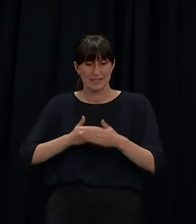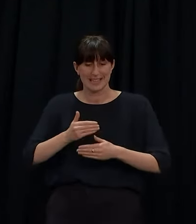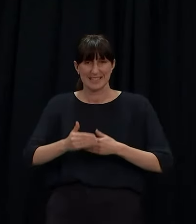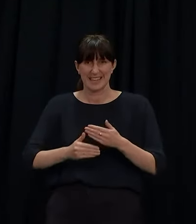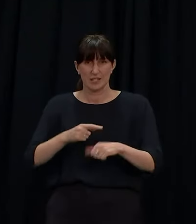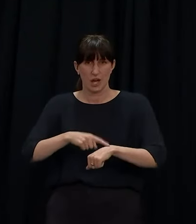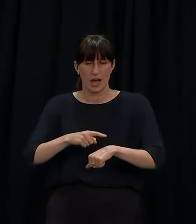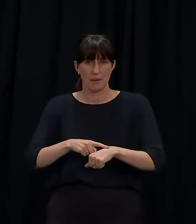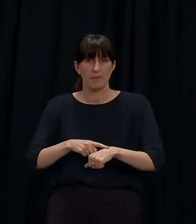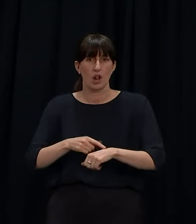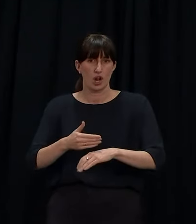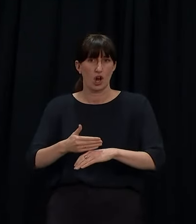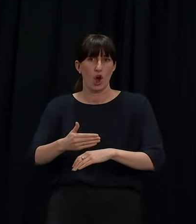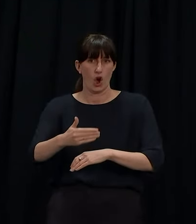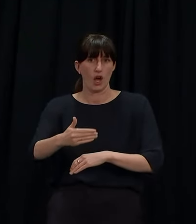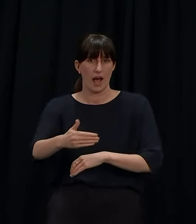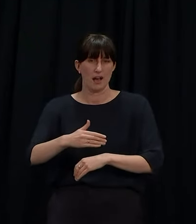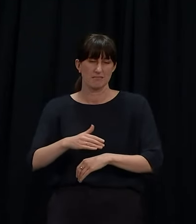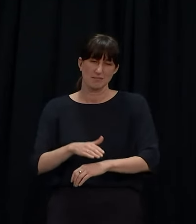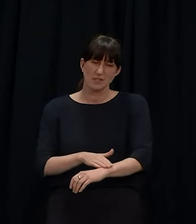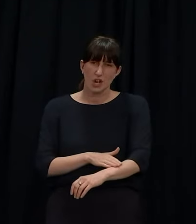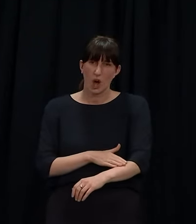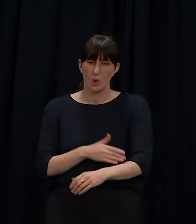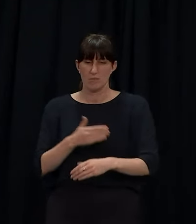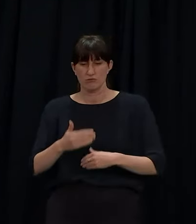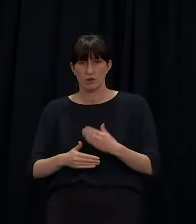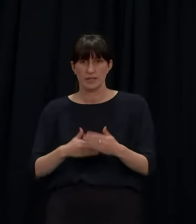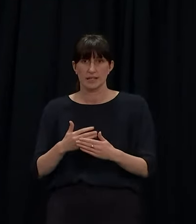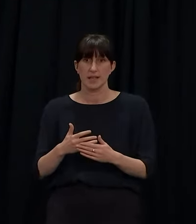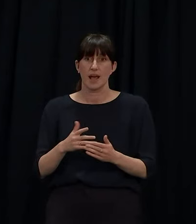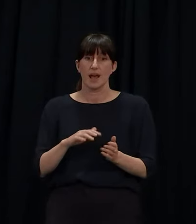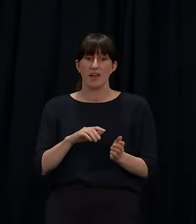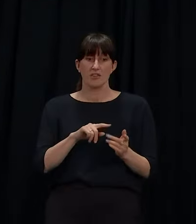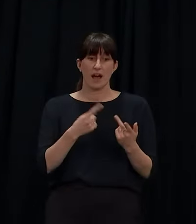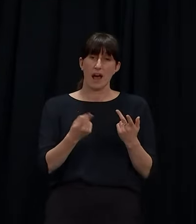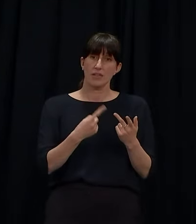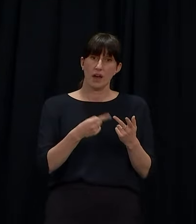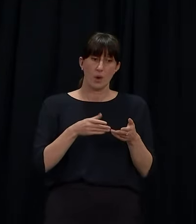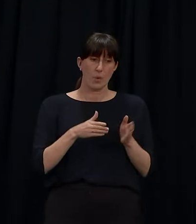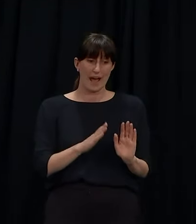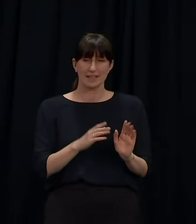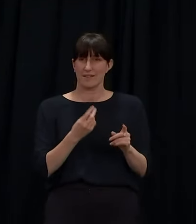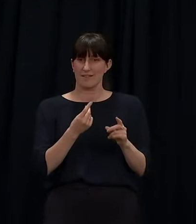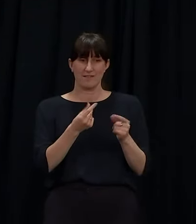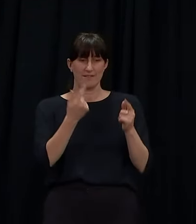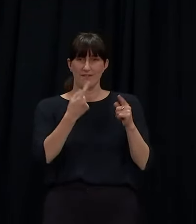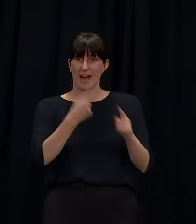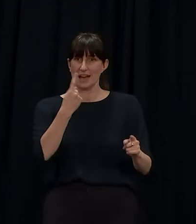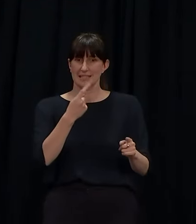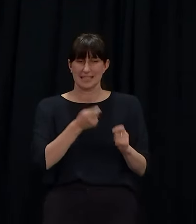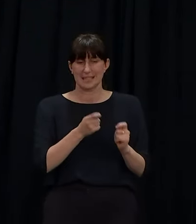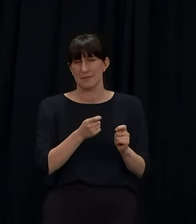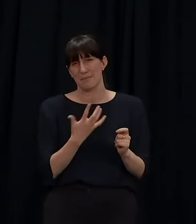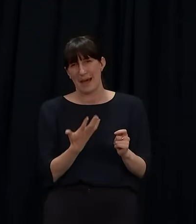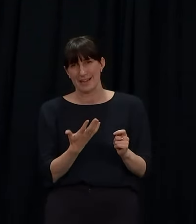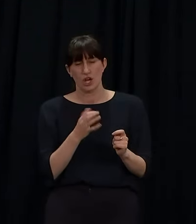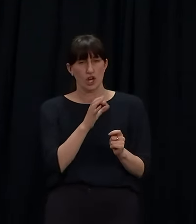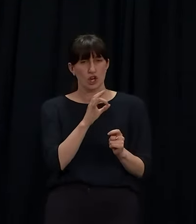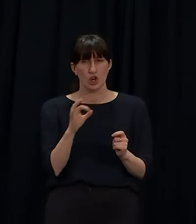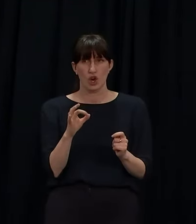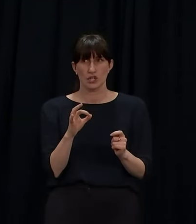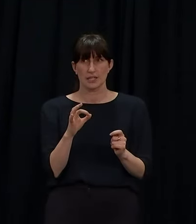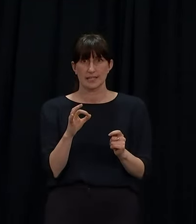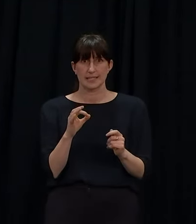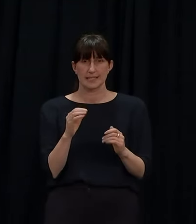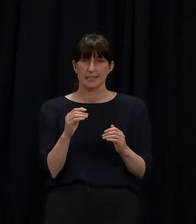are other forms of testing that are rapid, but they don't have quite the same level of accuracy as the saliva testing